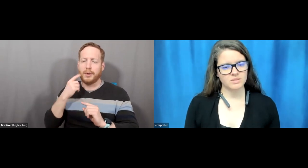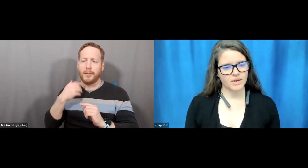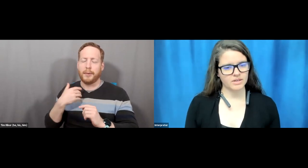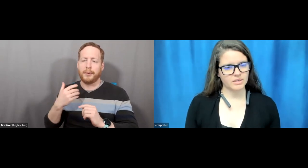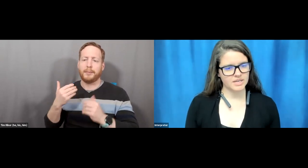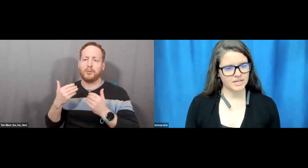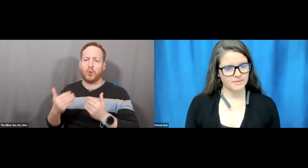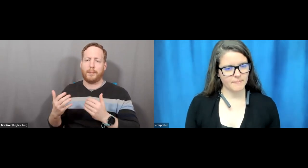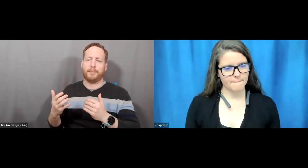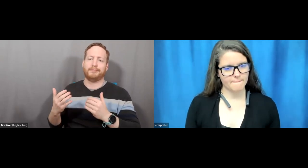about a